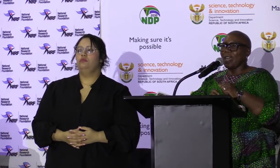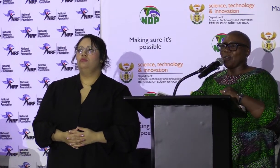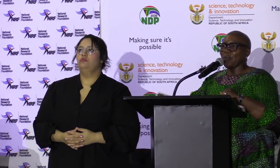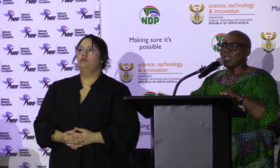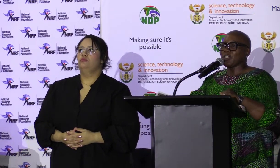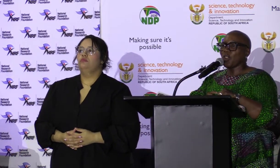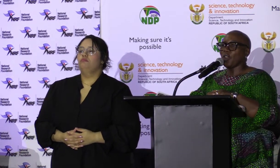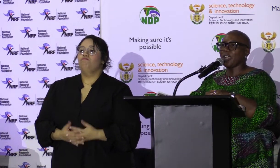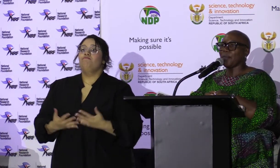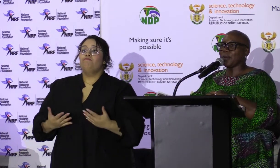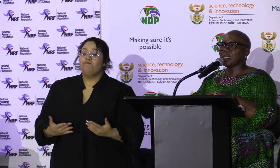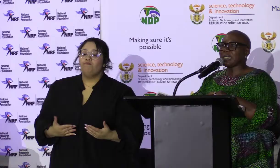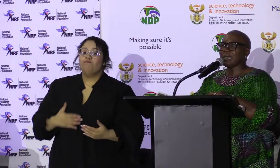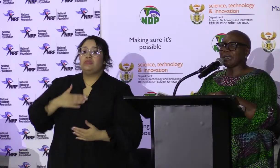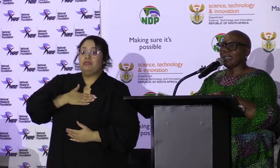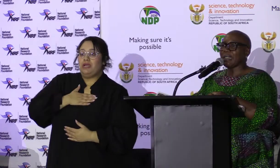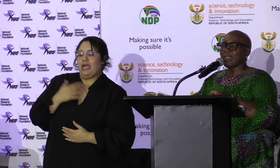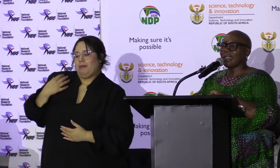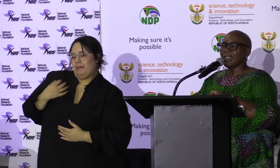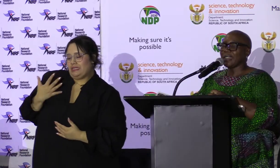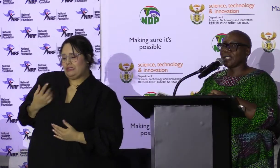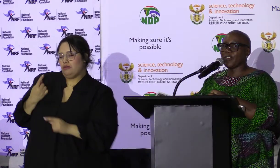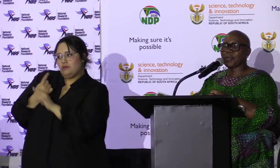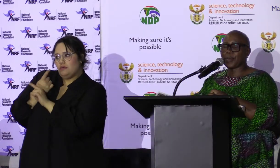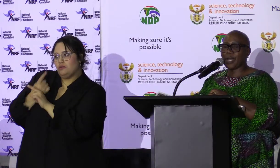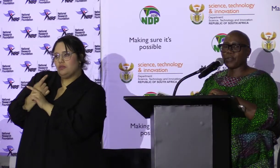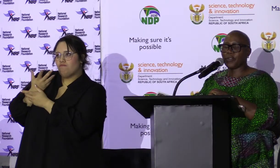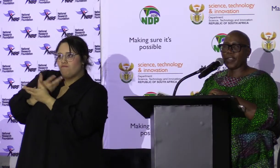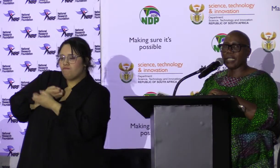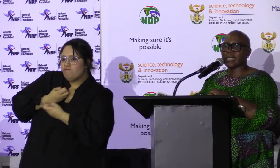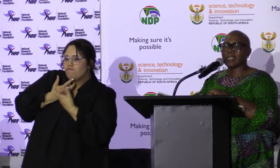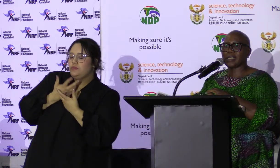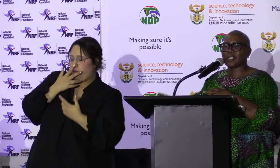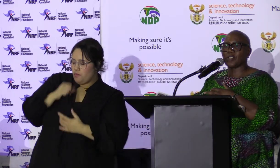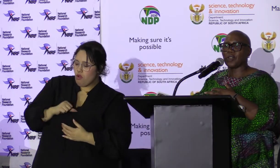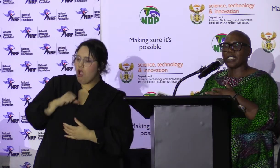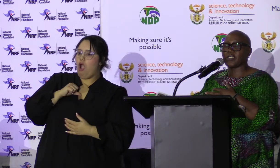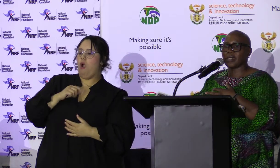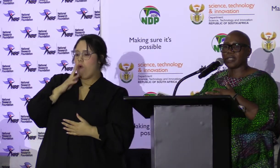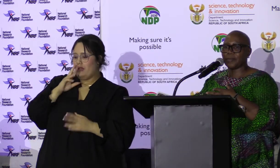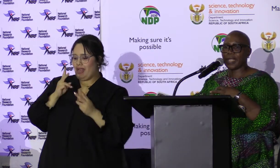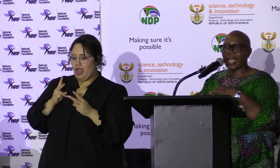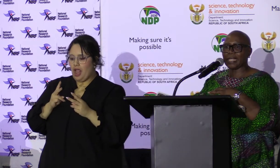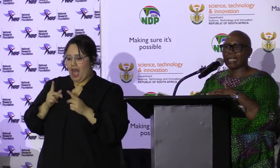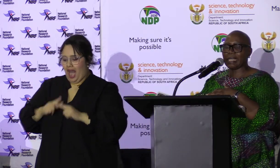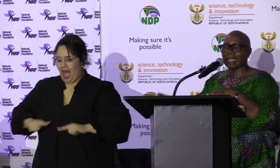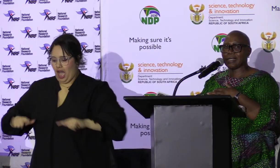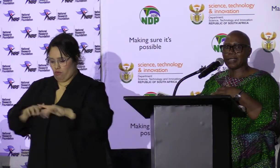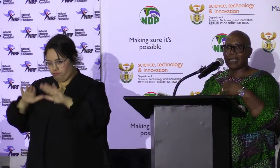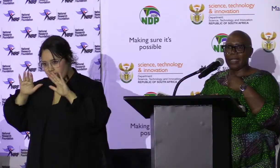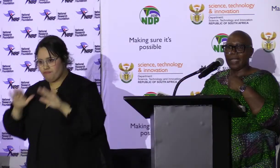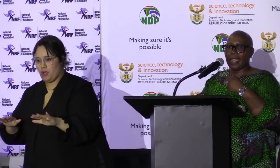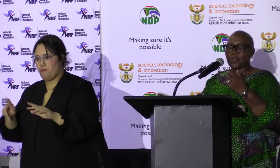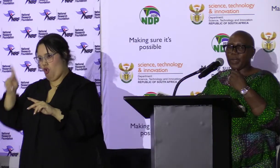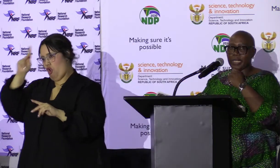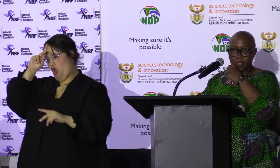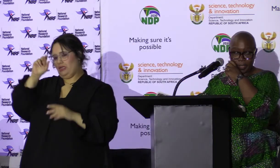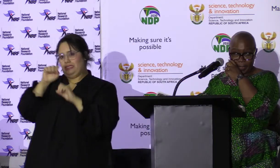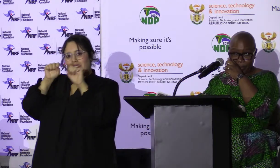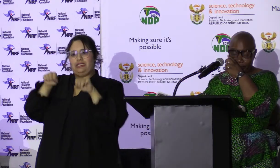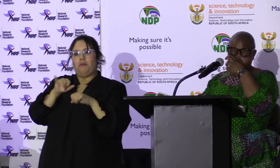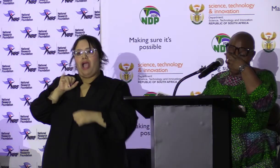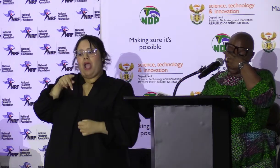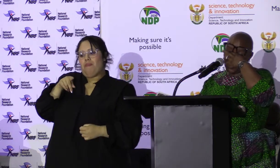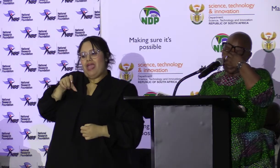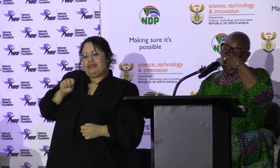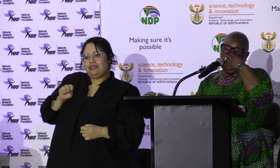my minister always talk about, he's very proud of the Indigenous Knowledge System, the IKS. And when he